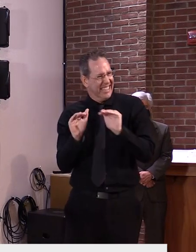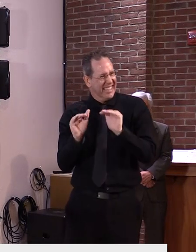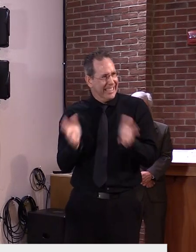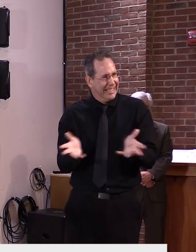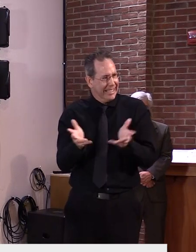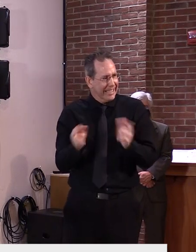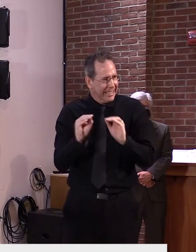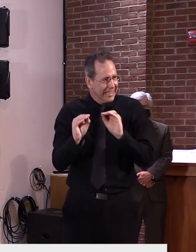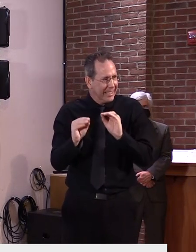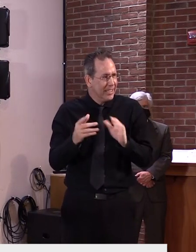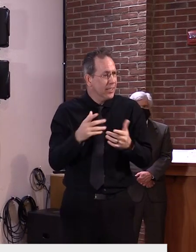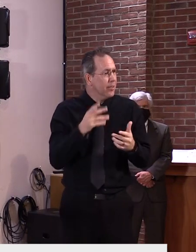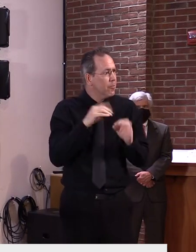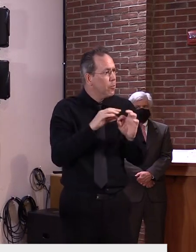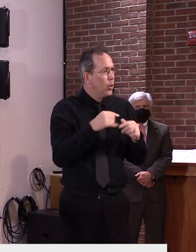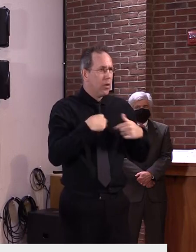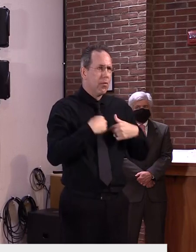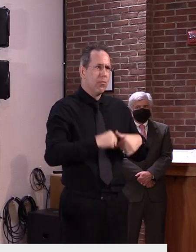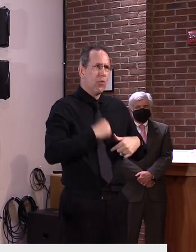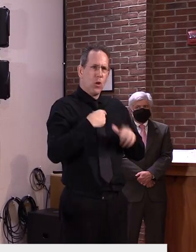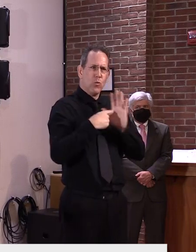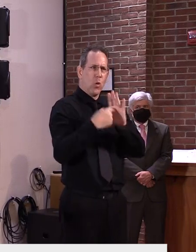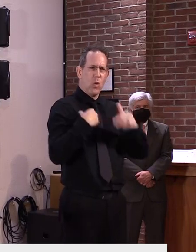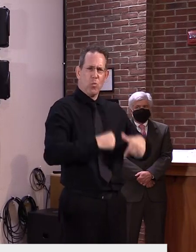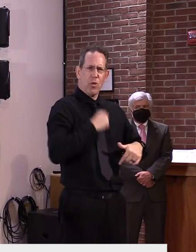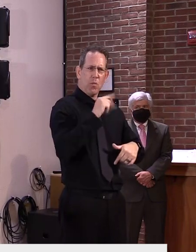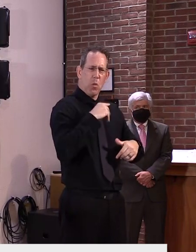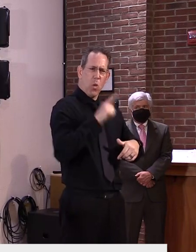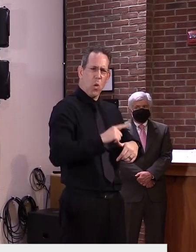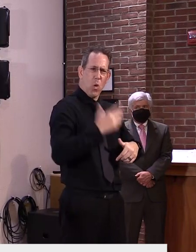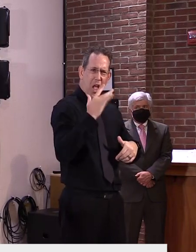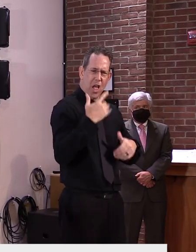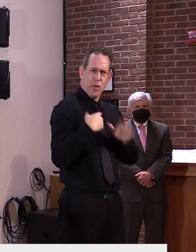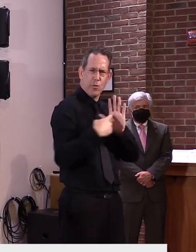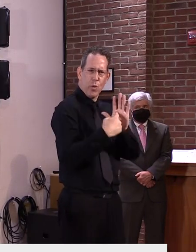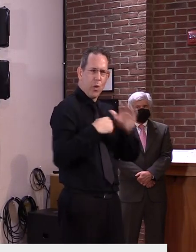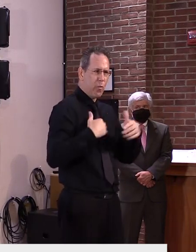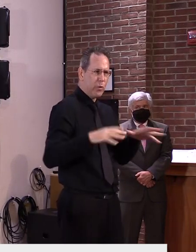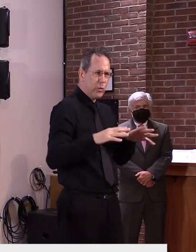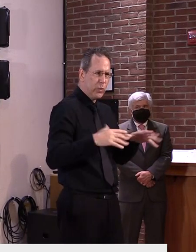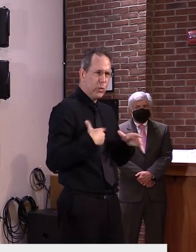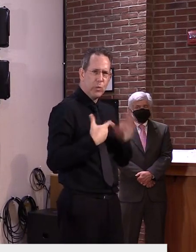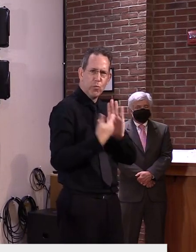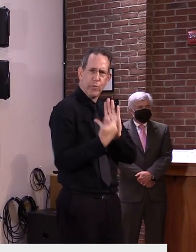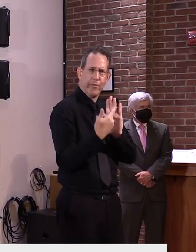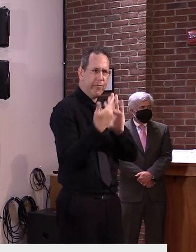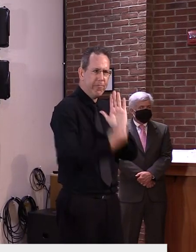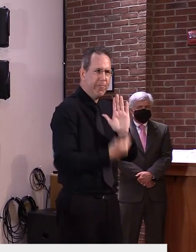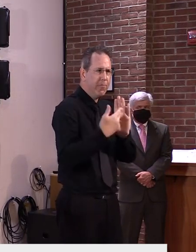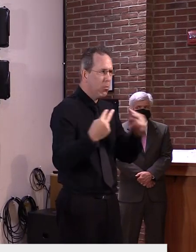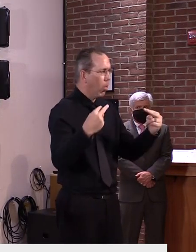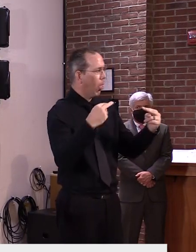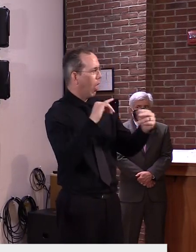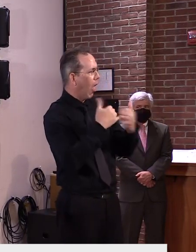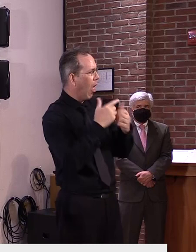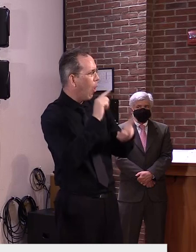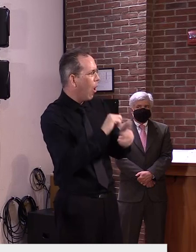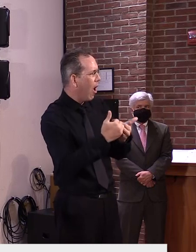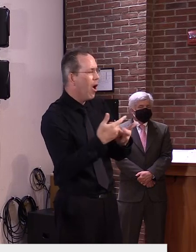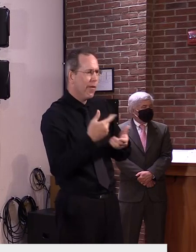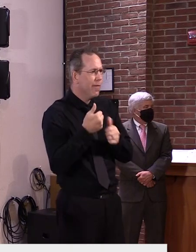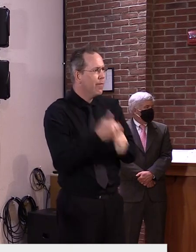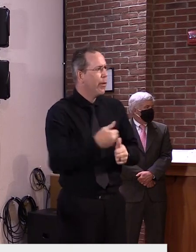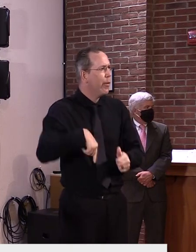other states. Right now, we've been successful doing it just the way we're doing it. And it may be necessary to